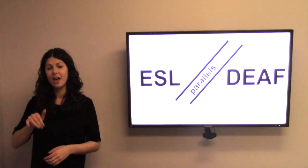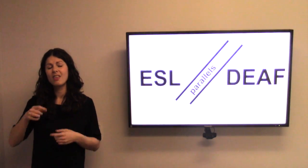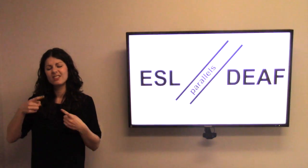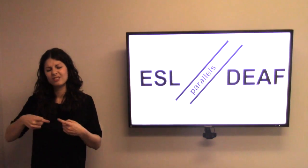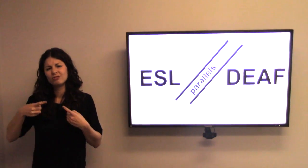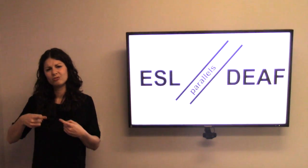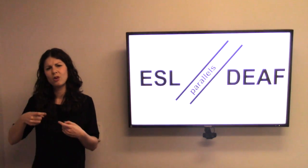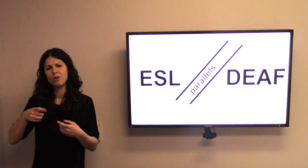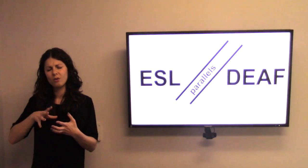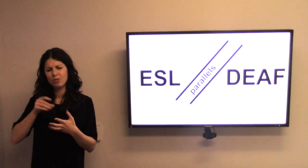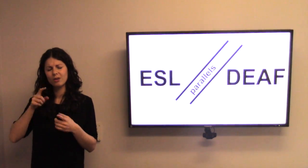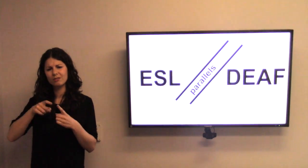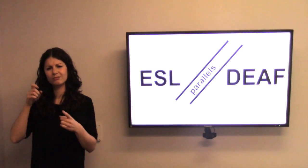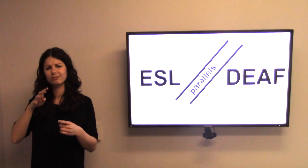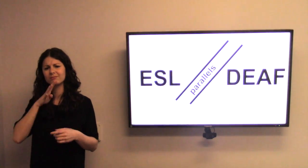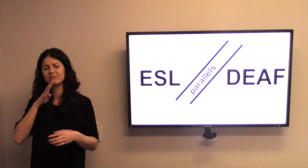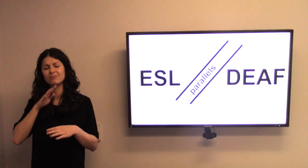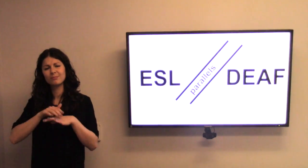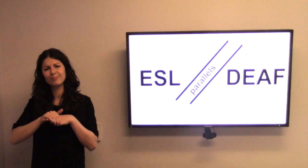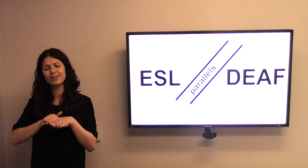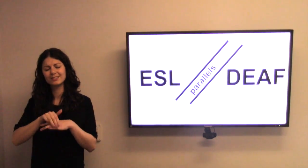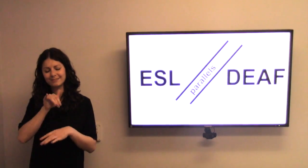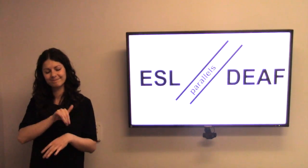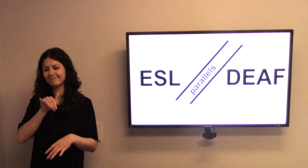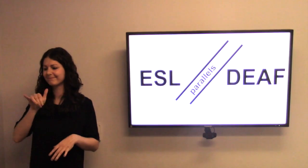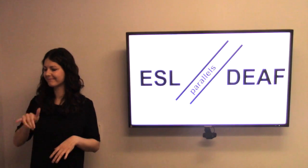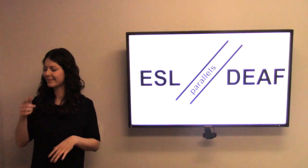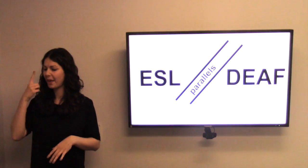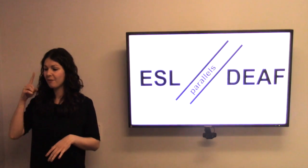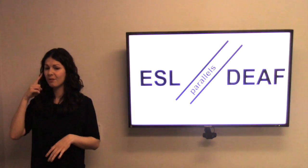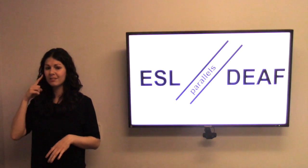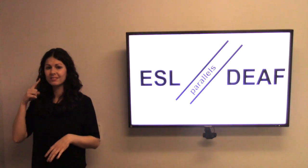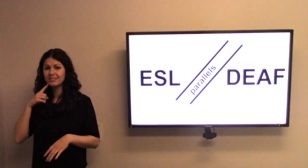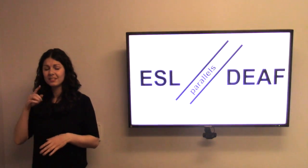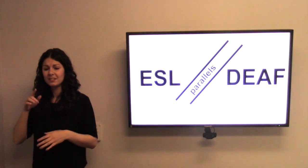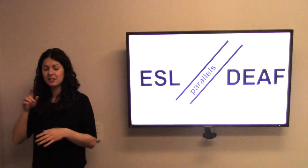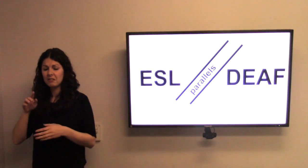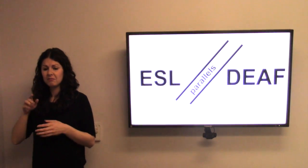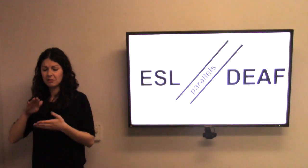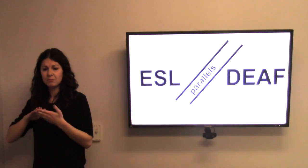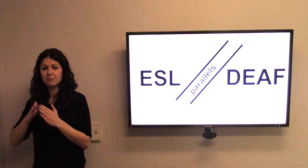That struggle to learn from spoken English shows up in the deaf community as well.